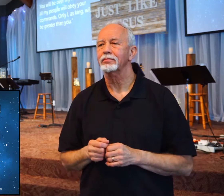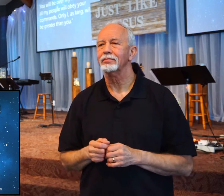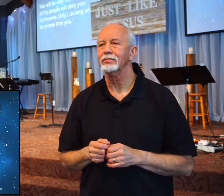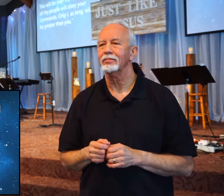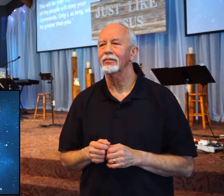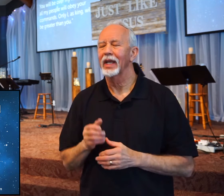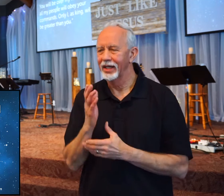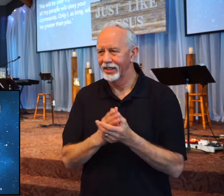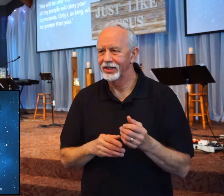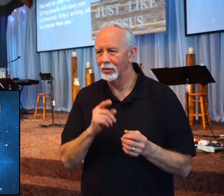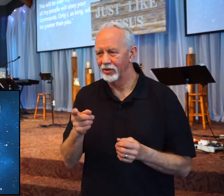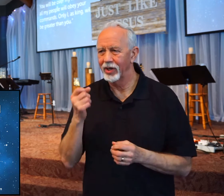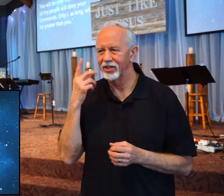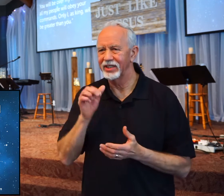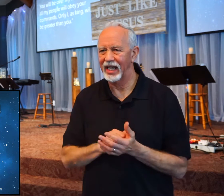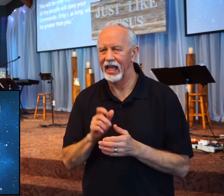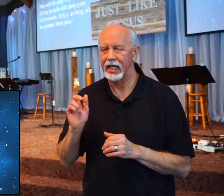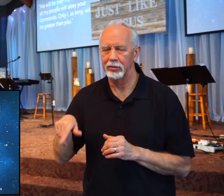Some of you will get that later.